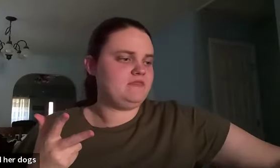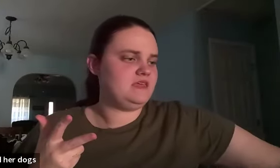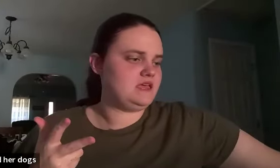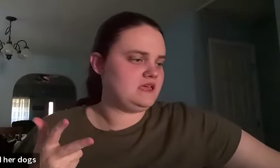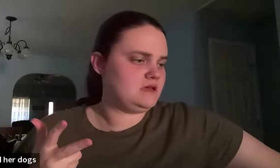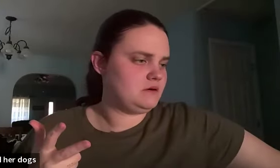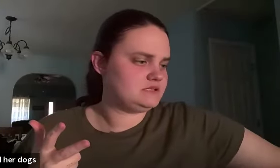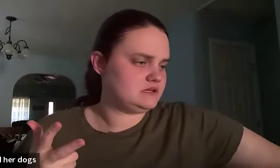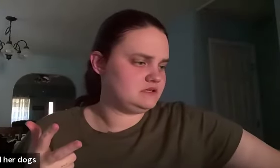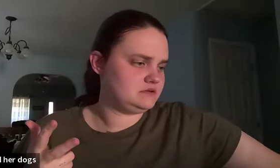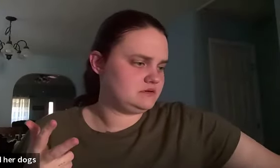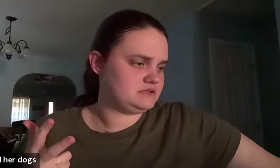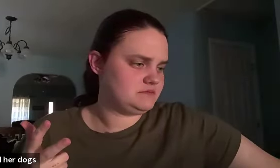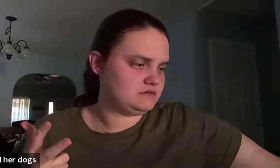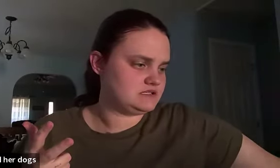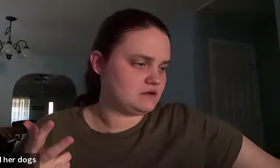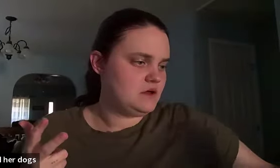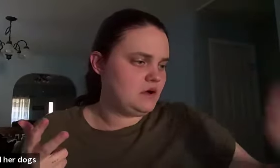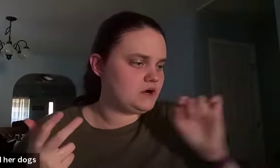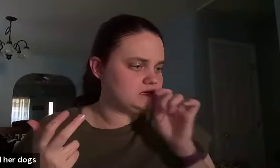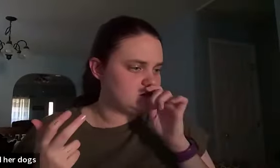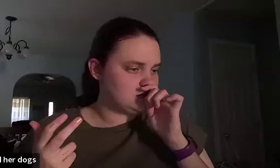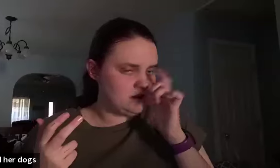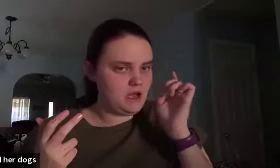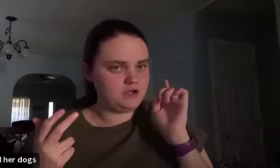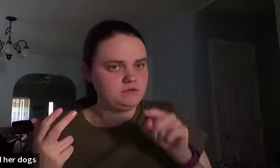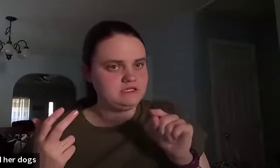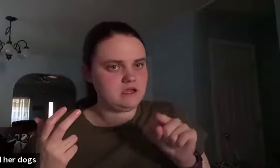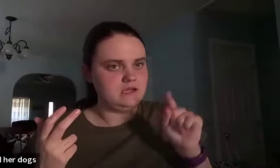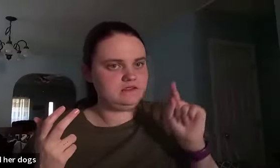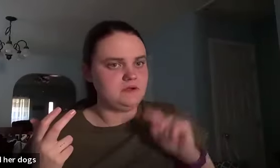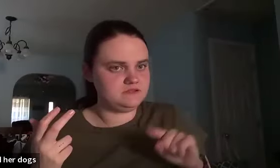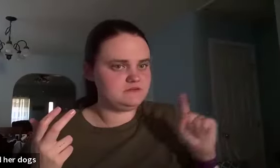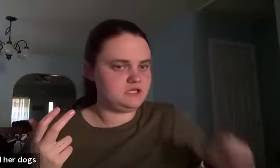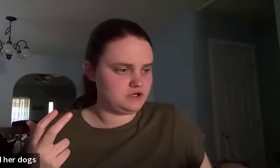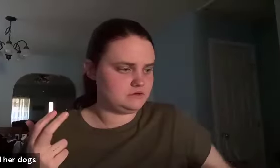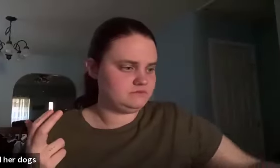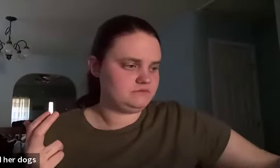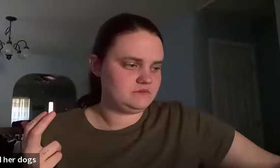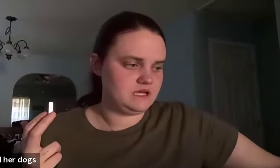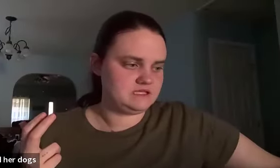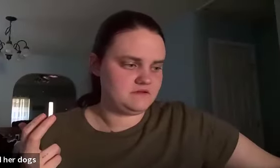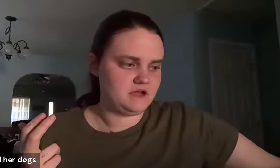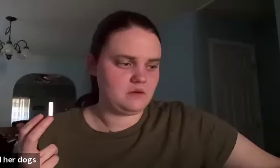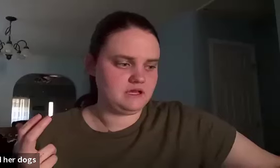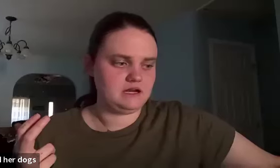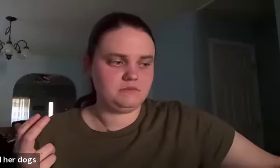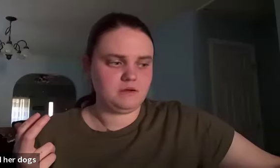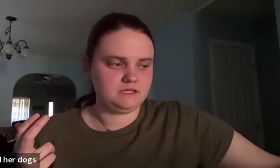And then what was I going to do? There's something else I saw. We're going to talk about how you would sign the months of the year. It's not that complicated, I